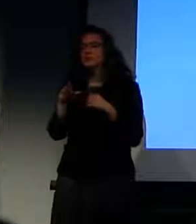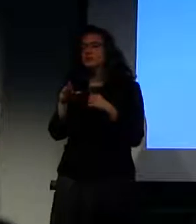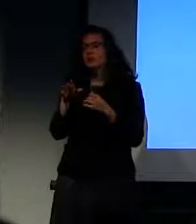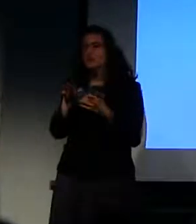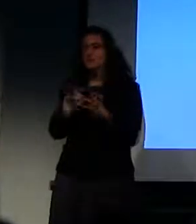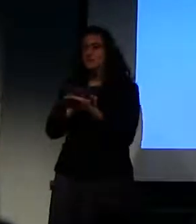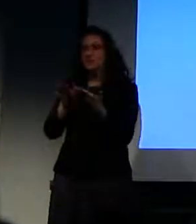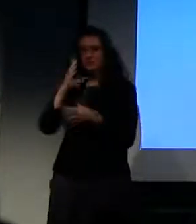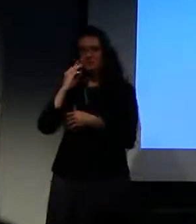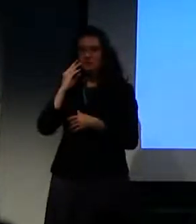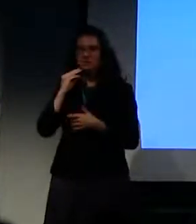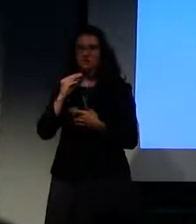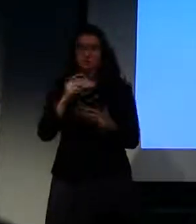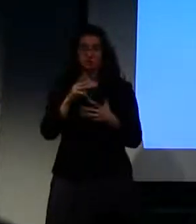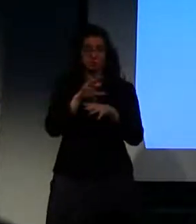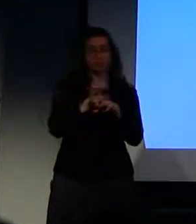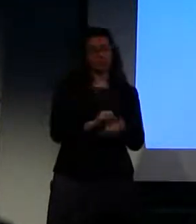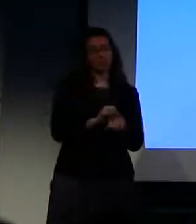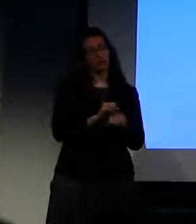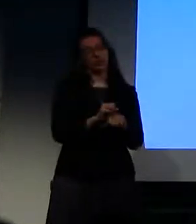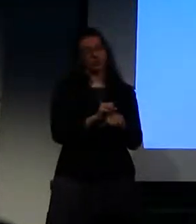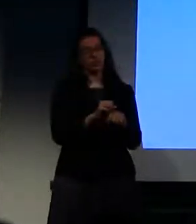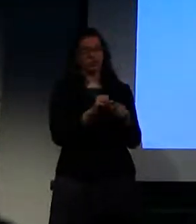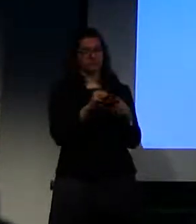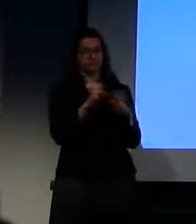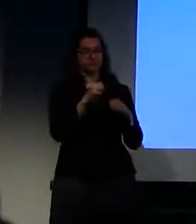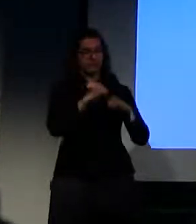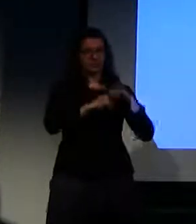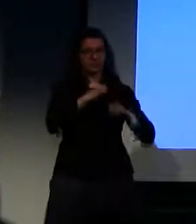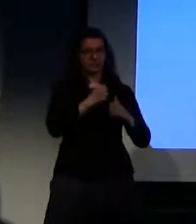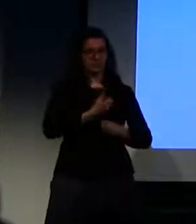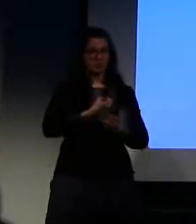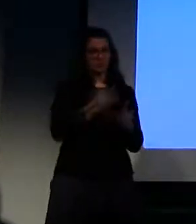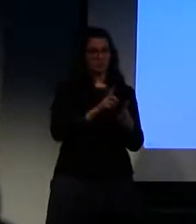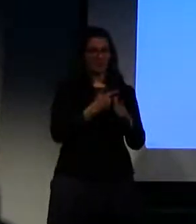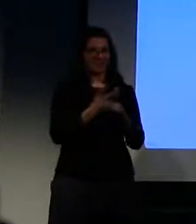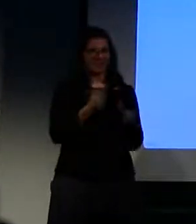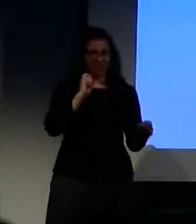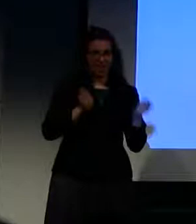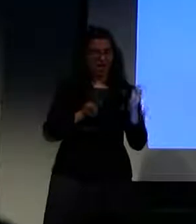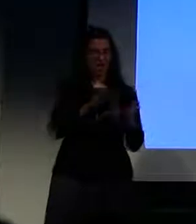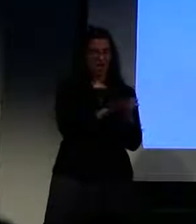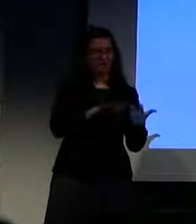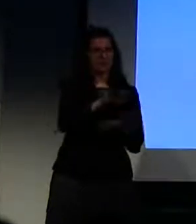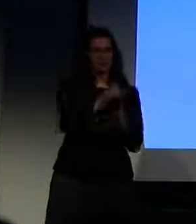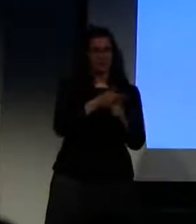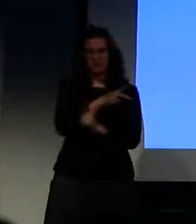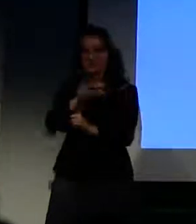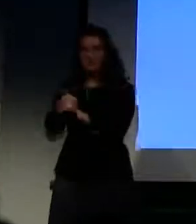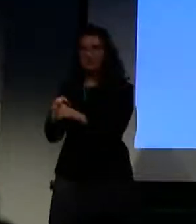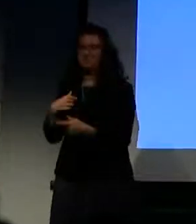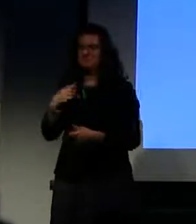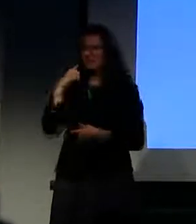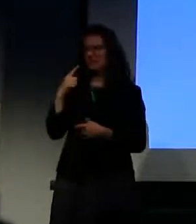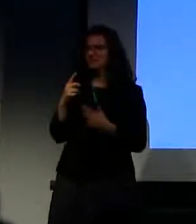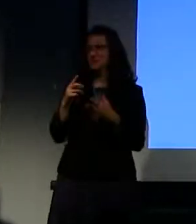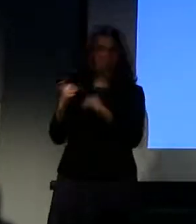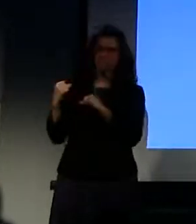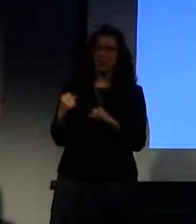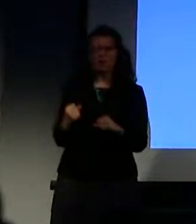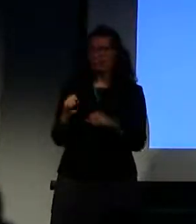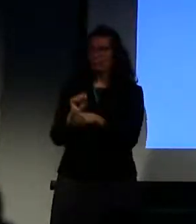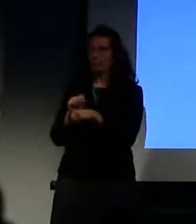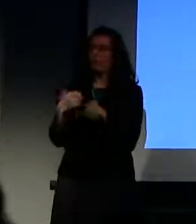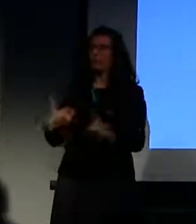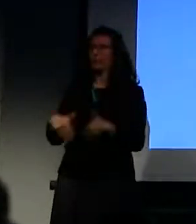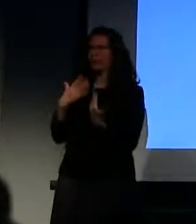it right to the abstract and then in turn challenging the concept of poetry. I think it's certainly powerful work, so thank you for that. And